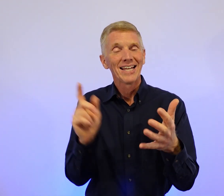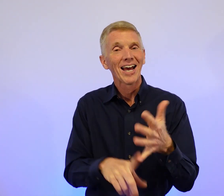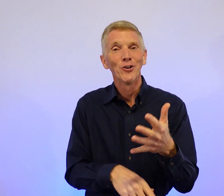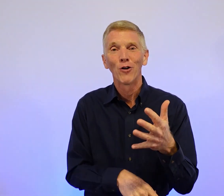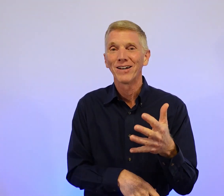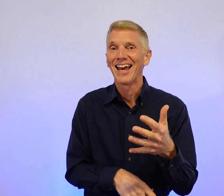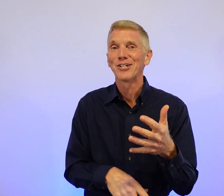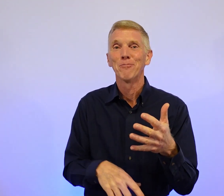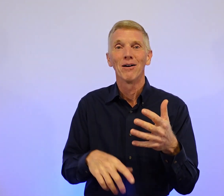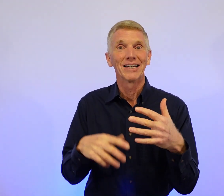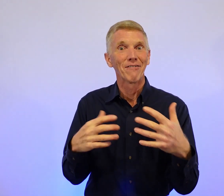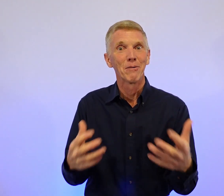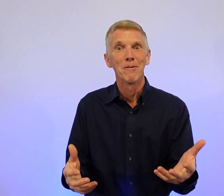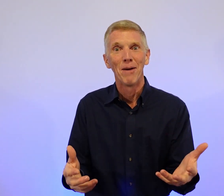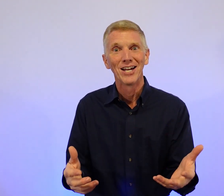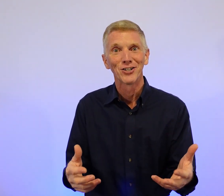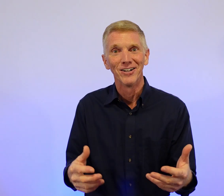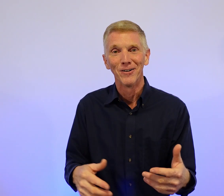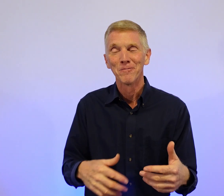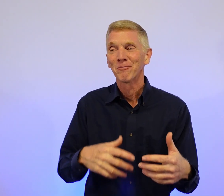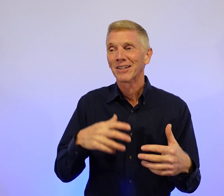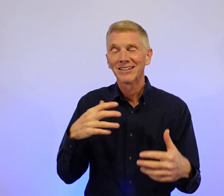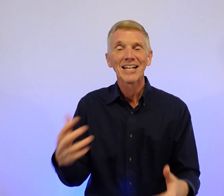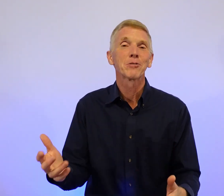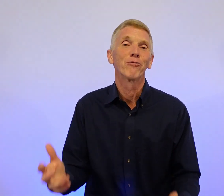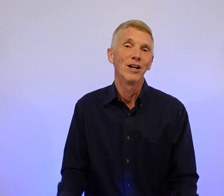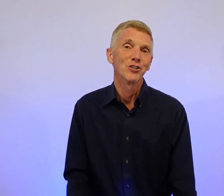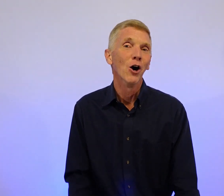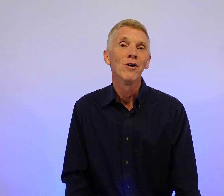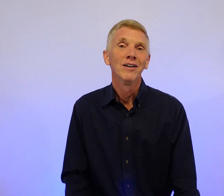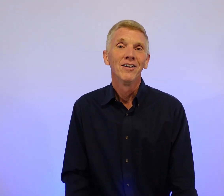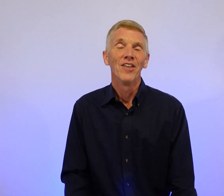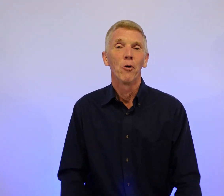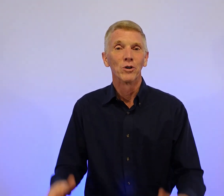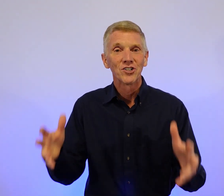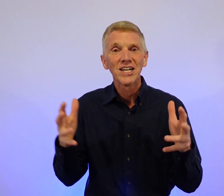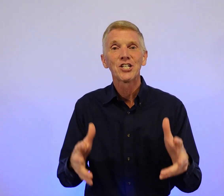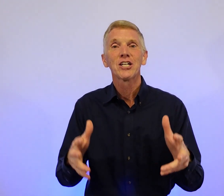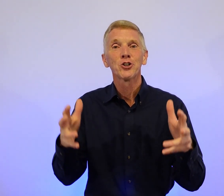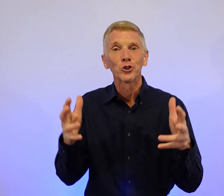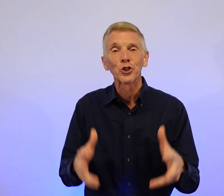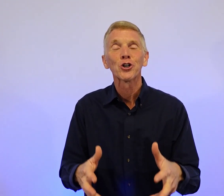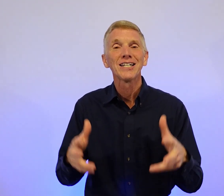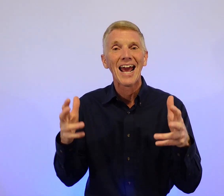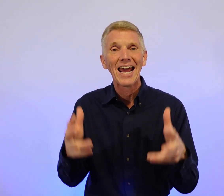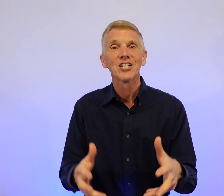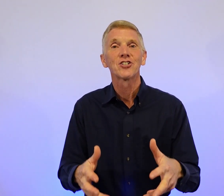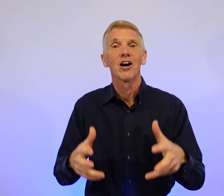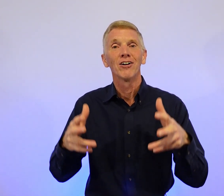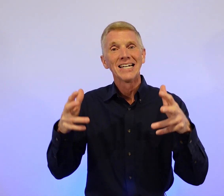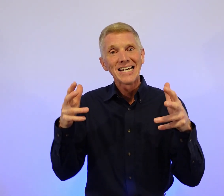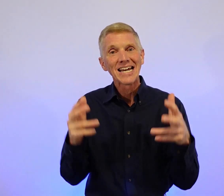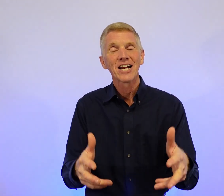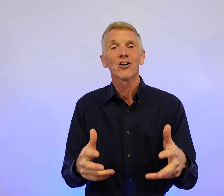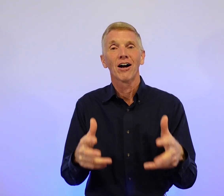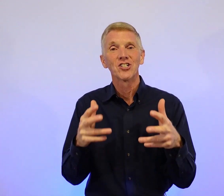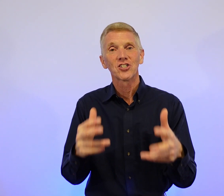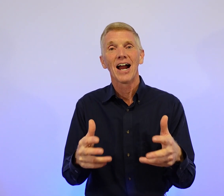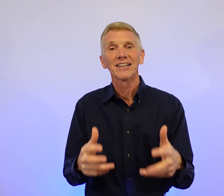that notification bell like everybody begs you to do. Let some friends know that we're teaching, learning ASL here on Sign